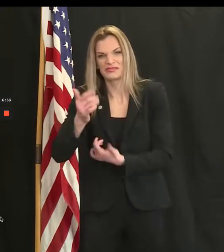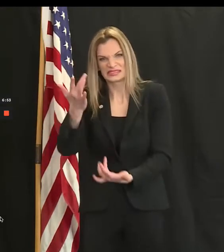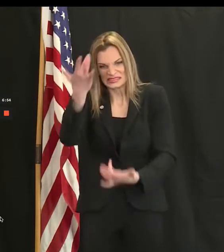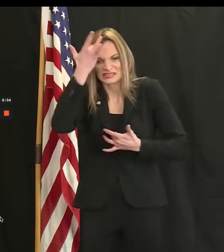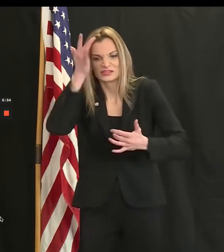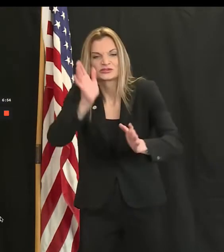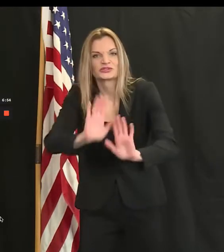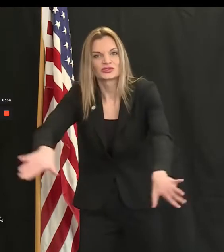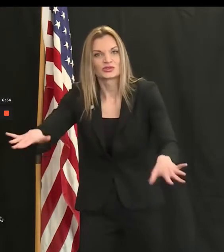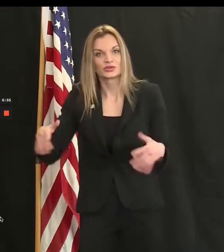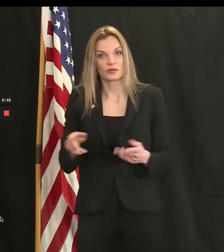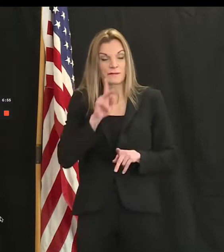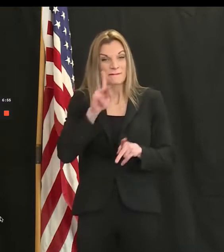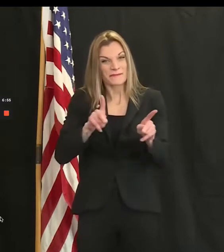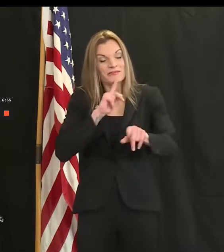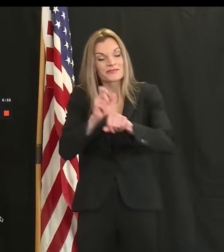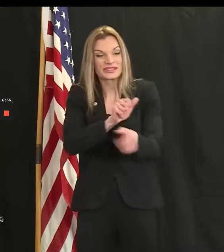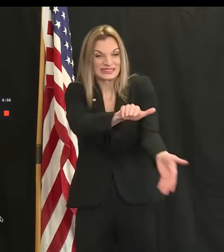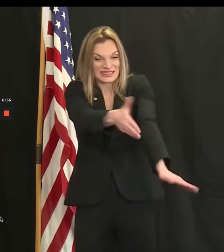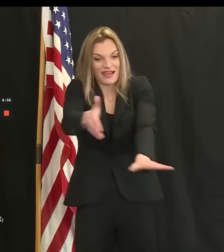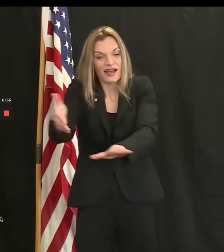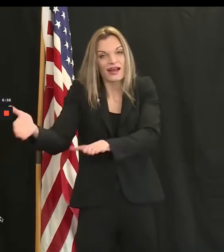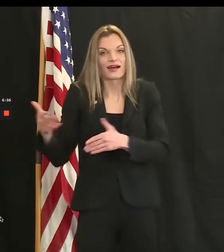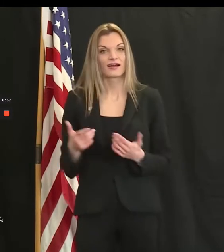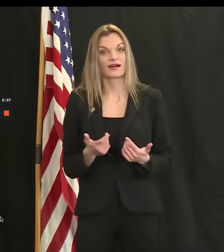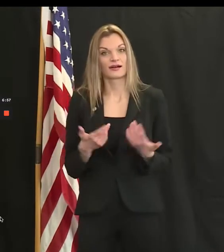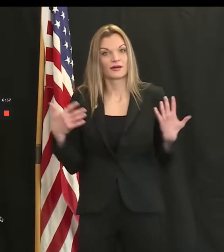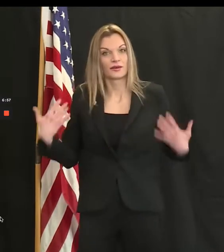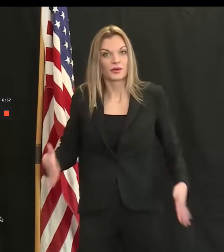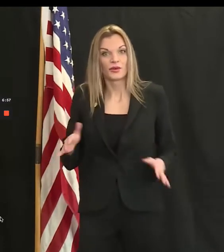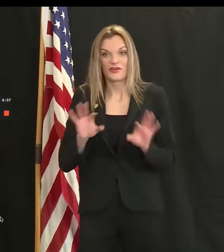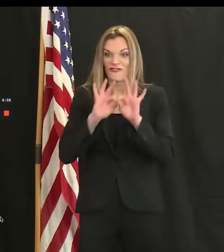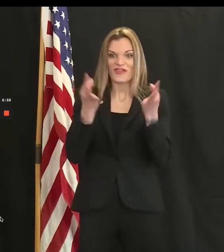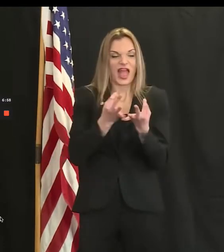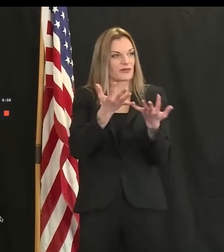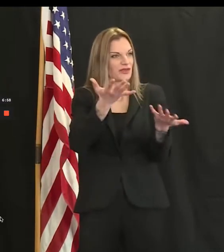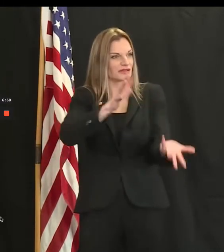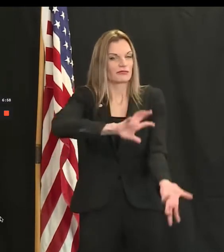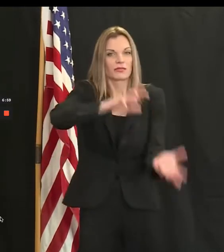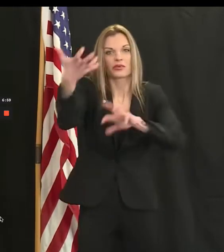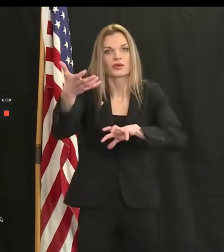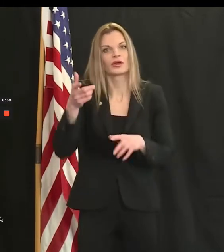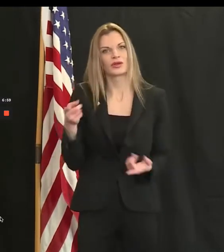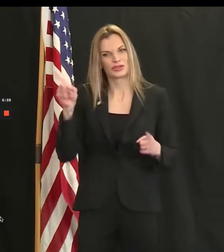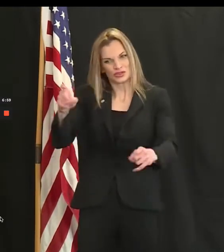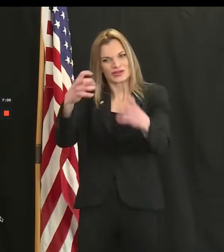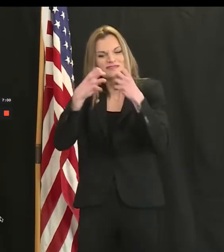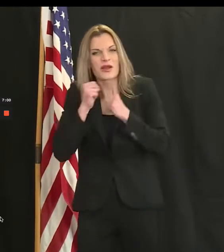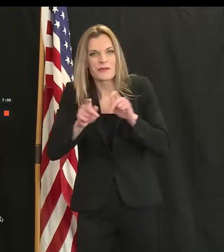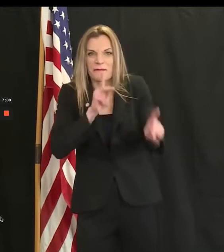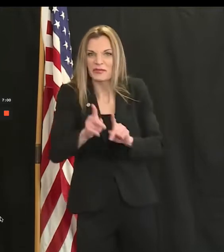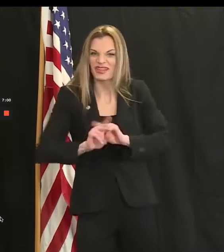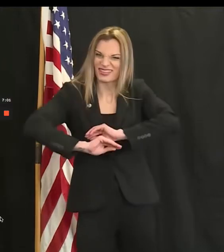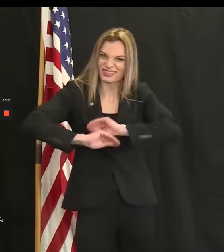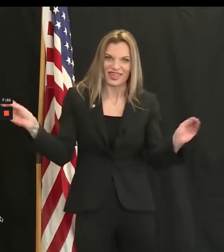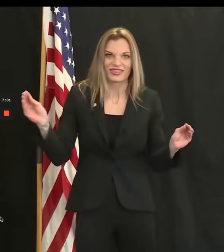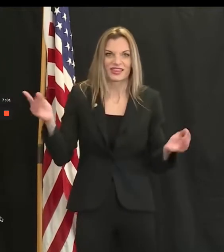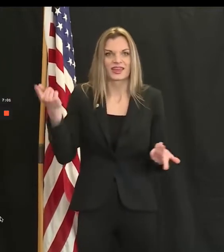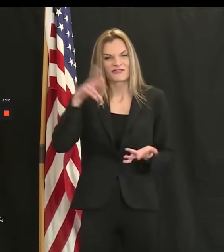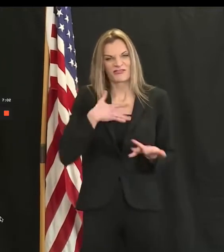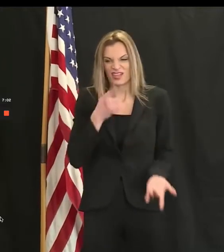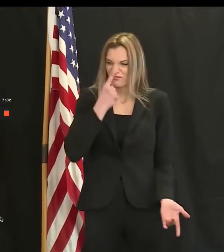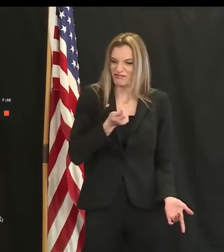lives, shattered families that are still not whole, and simply giving a damn about all of humanity. This investigation was